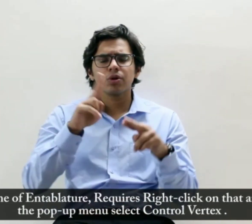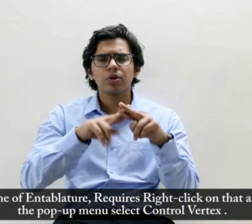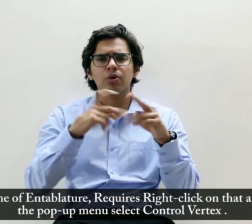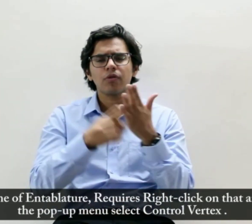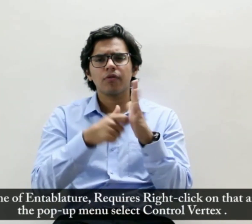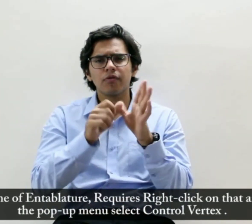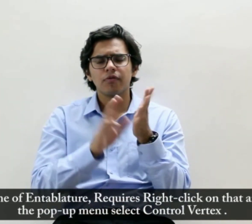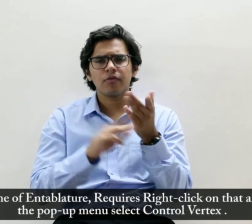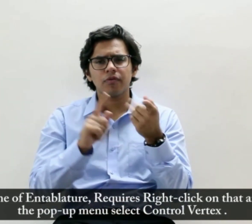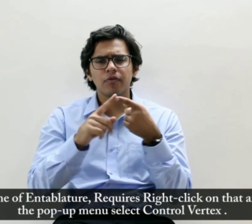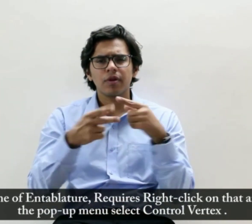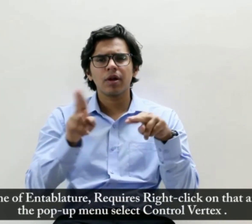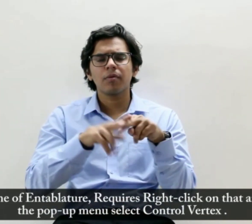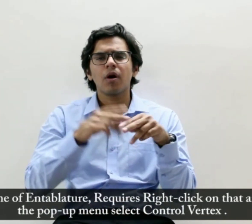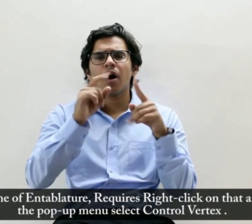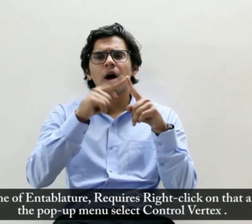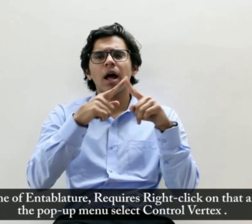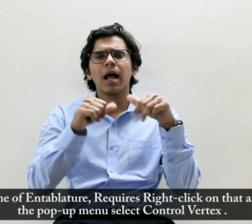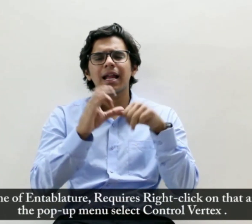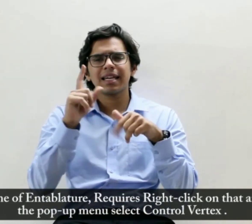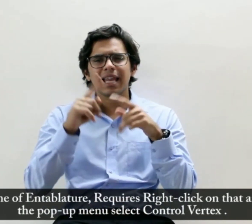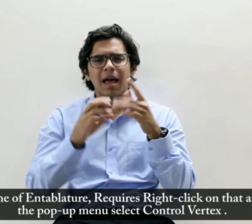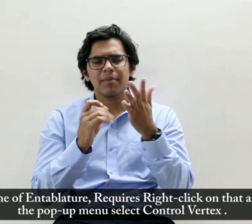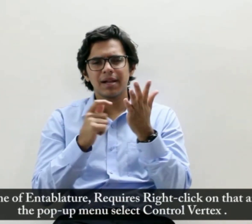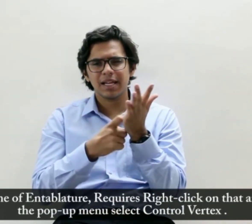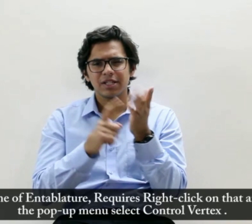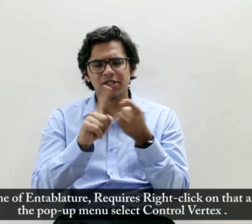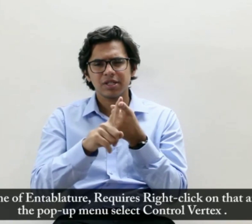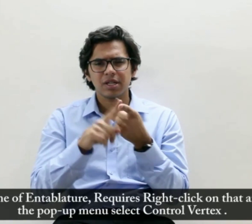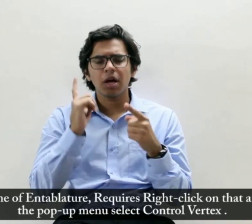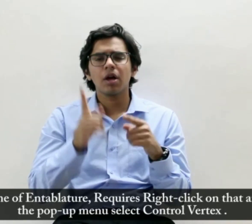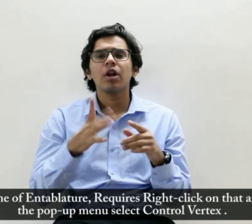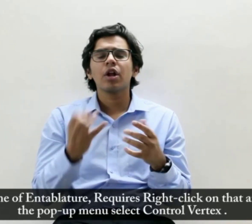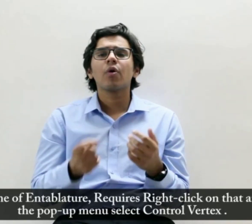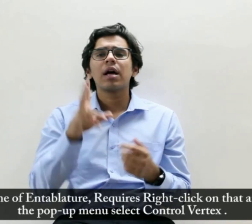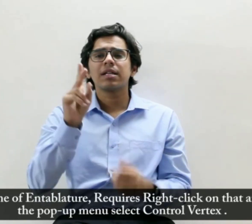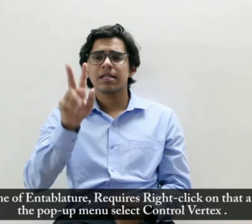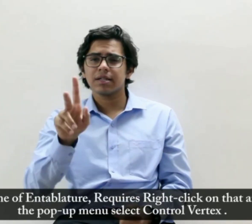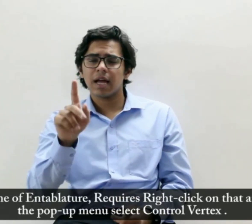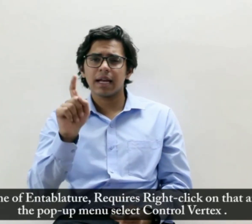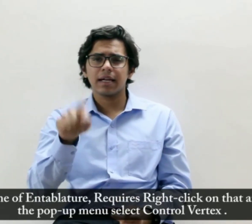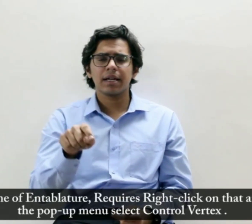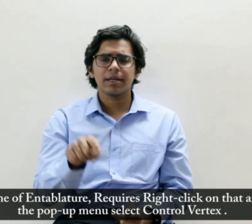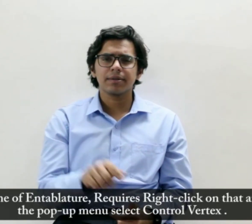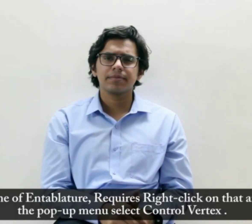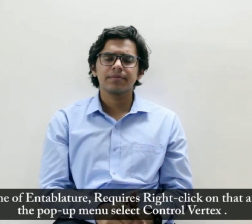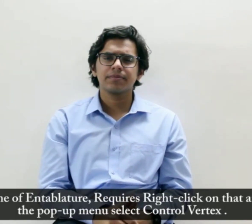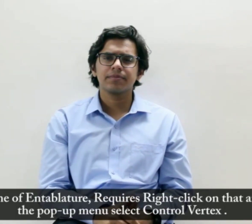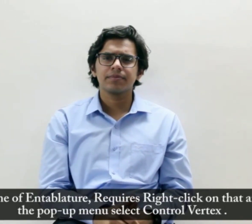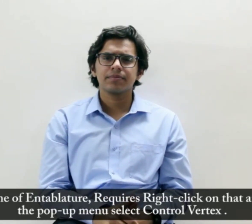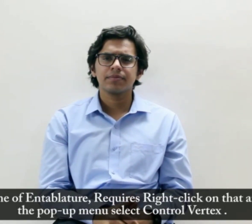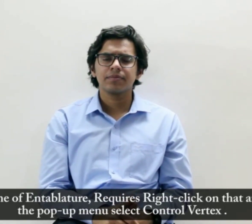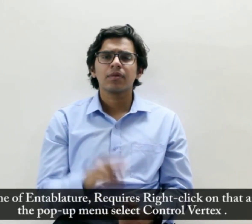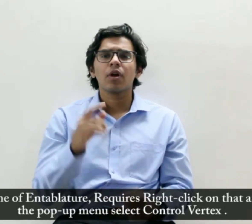Wireframe of entablature requires right-click on that and from the pop-up menu